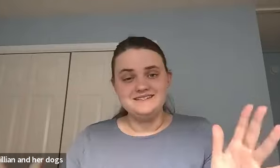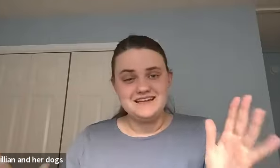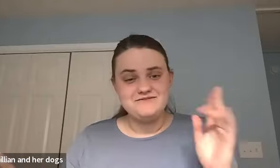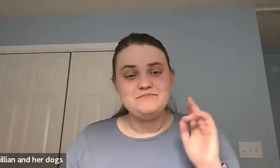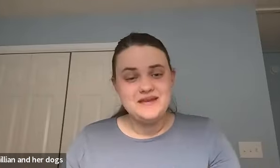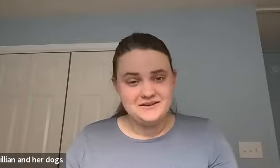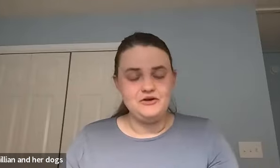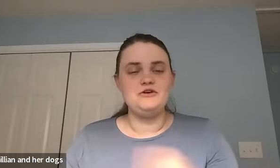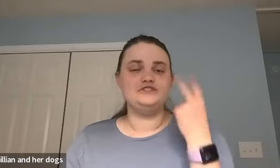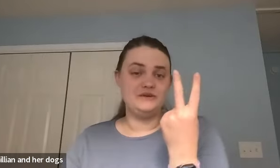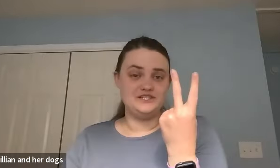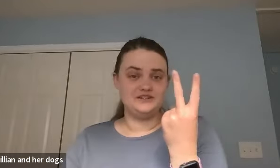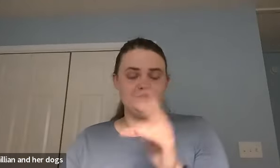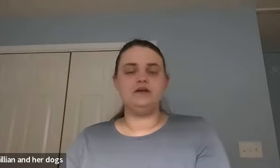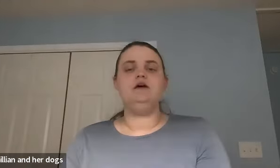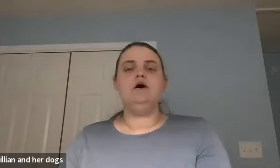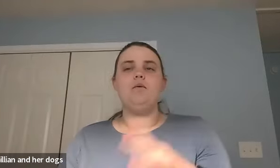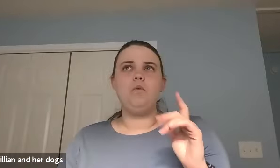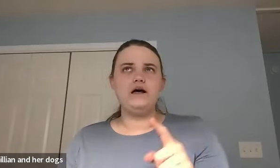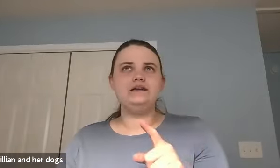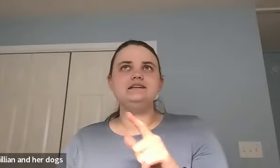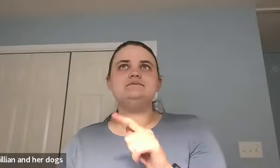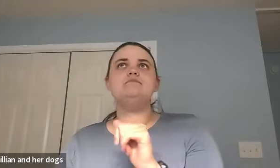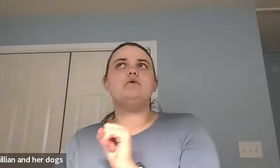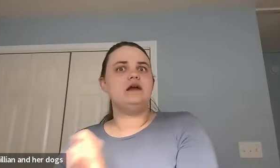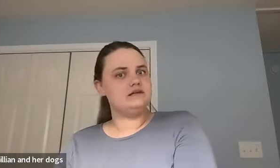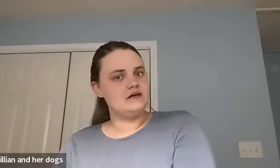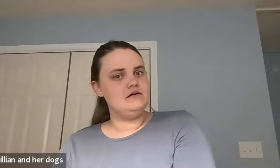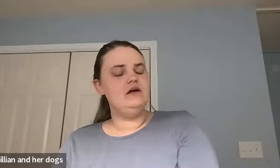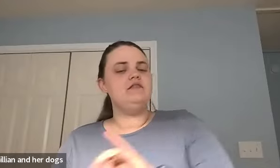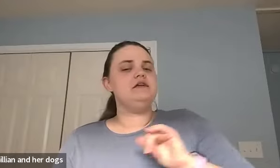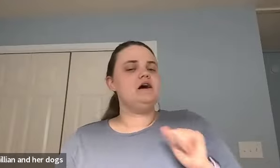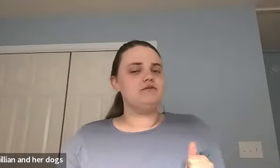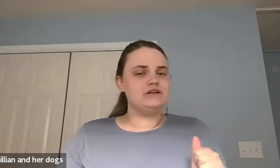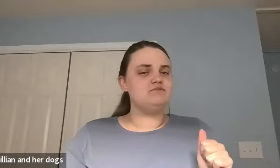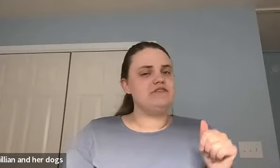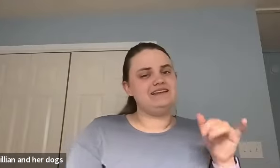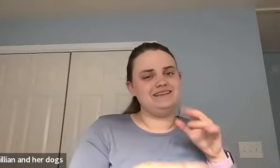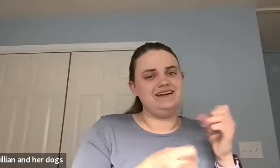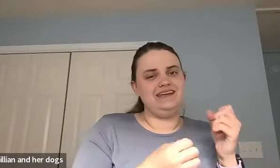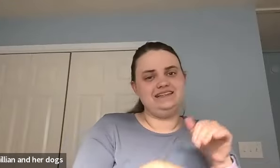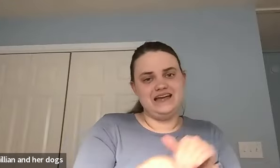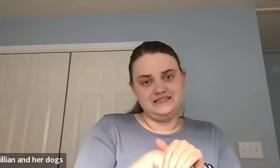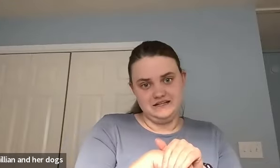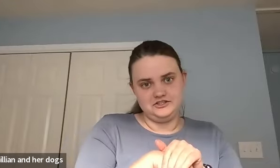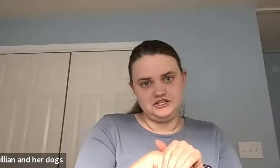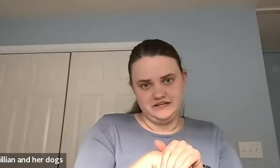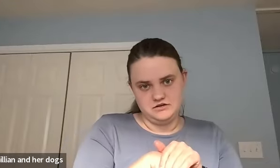the sign for pickle, there are two ways you can do it. One is more ASL. The other one is more that signing exact English, like I talked